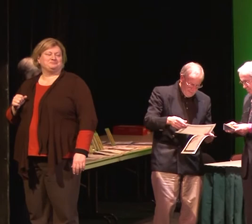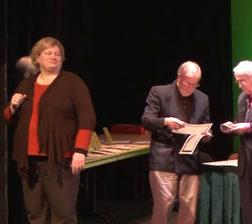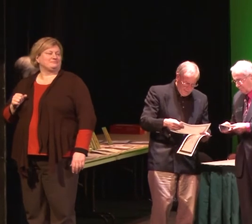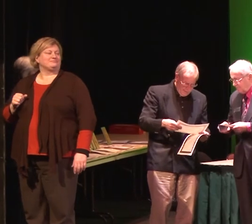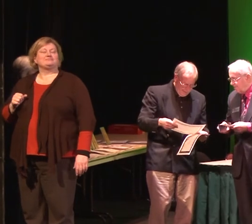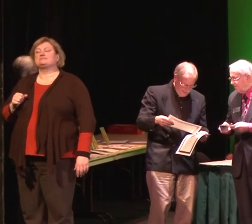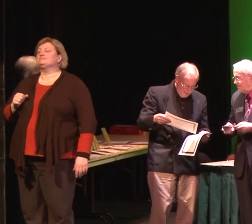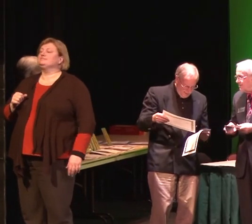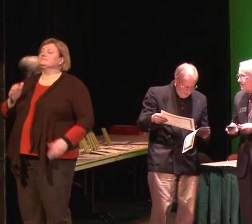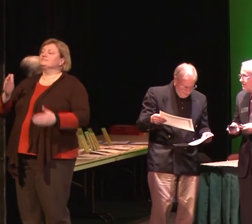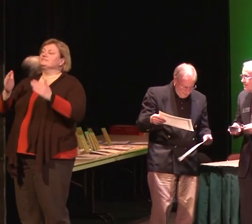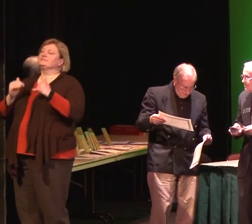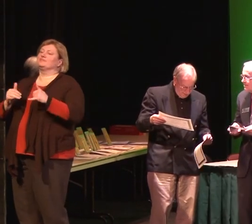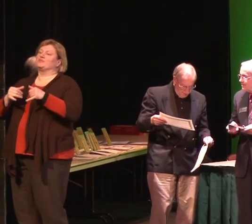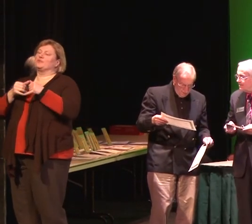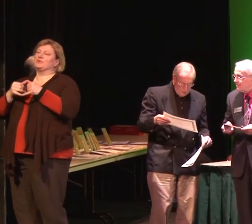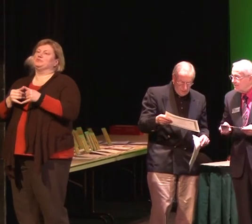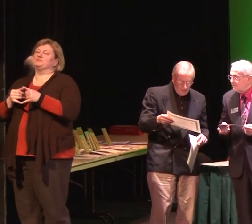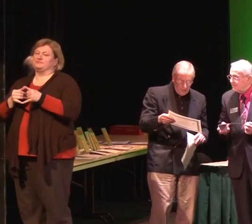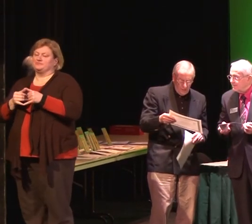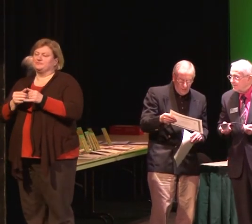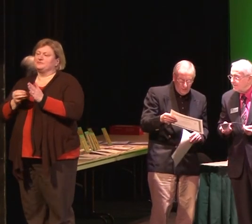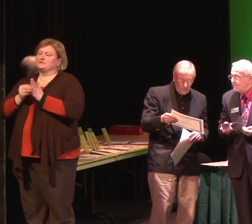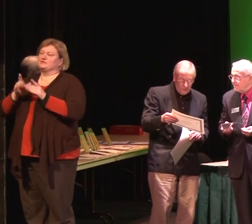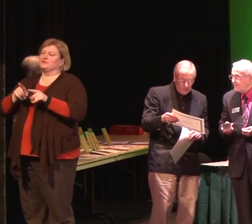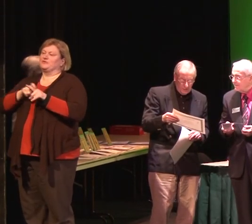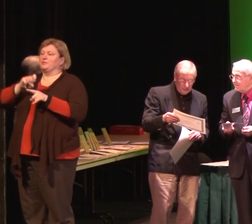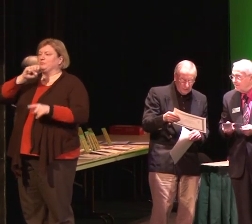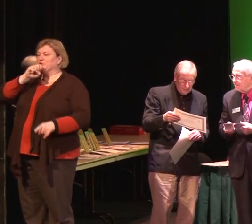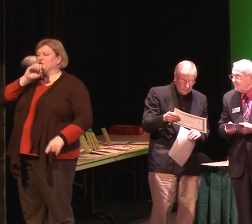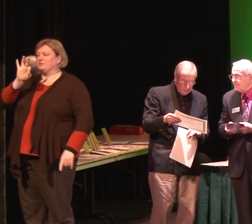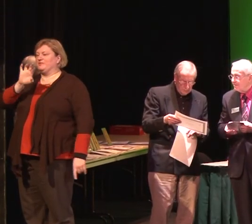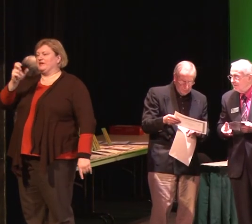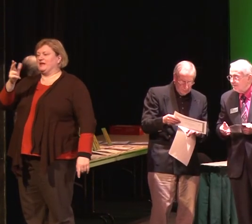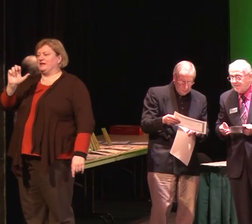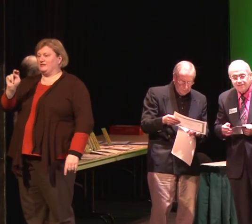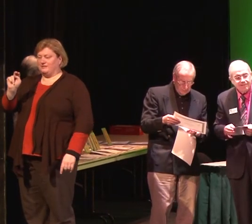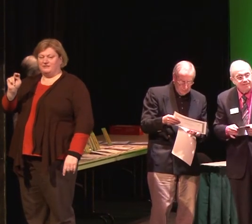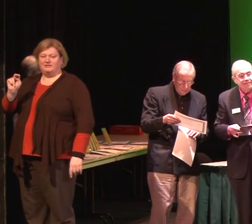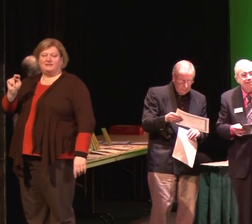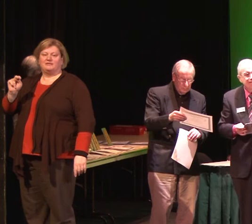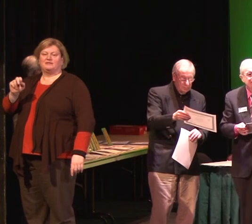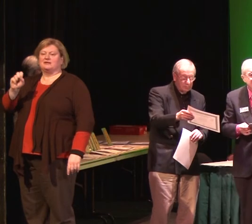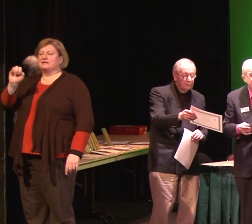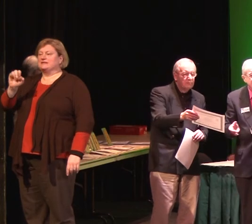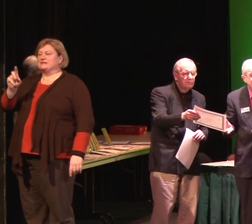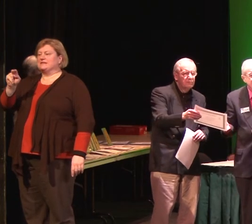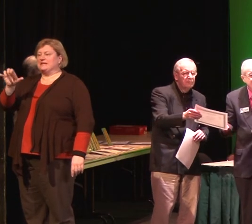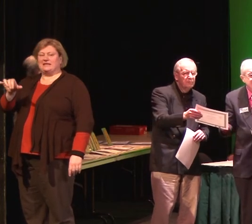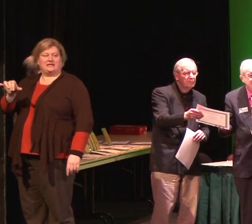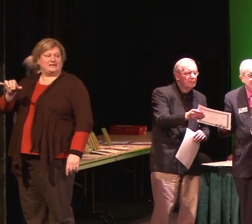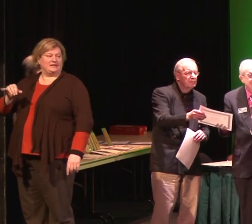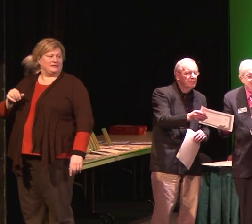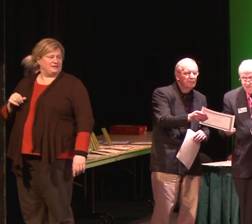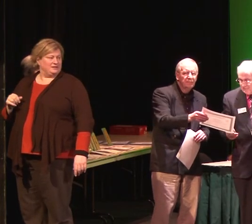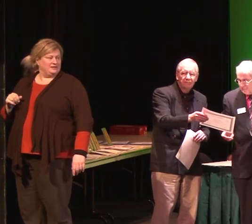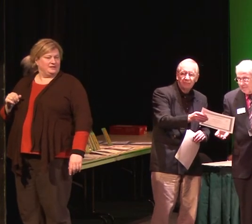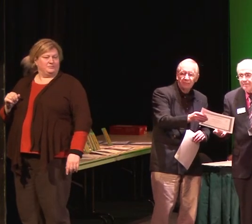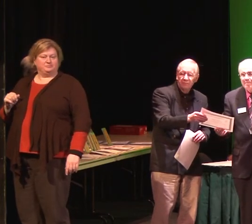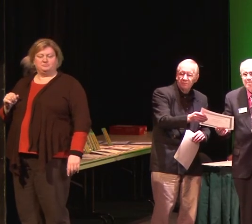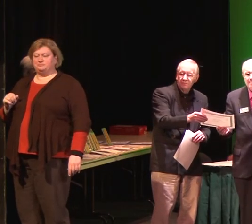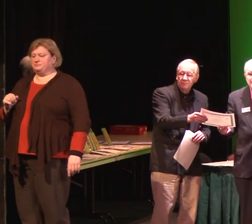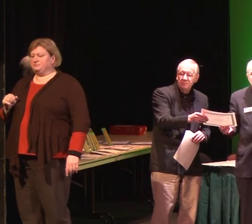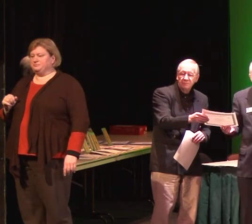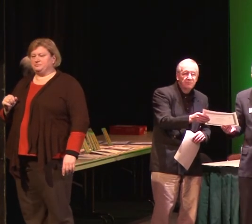Our next award goes to a student from Bishop Feehan High School, Sydney Machka.